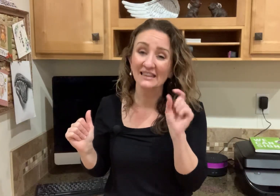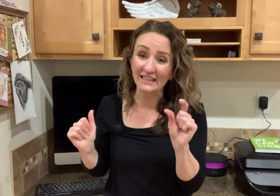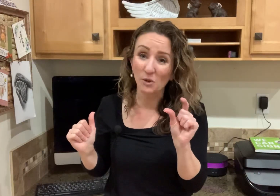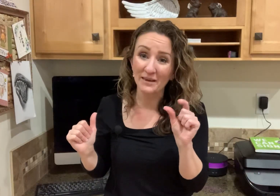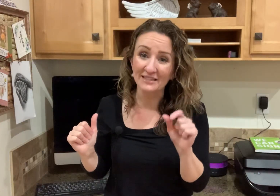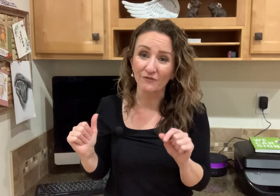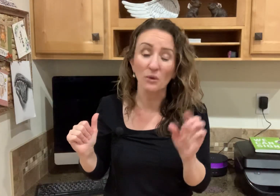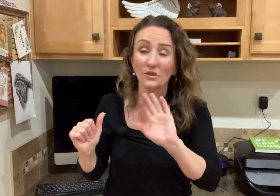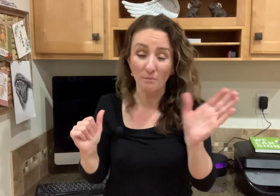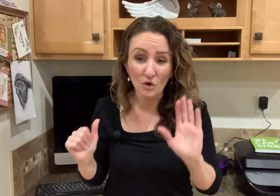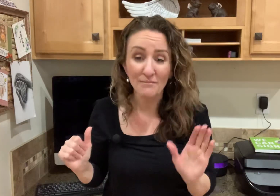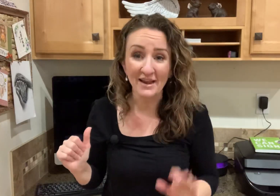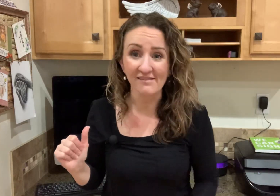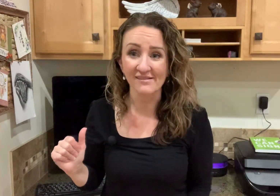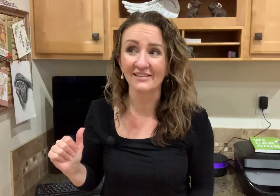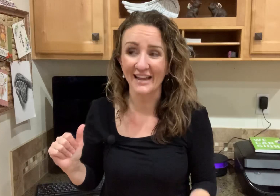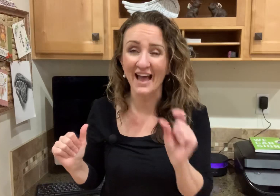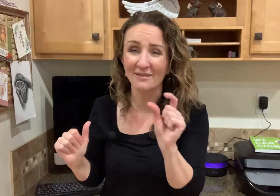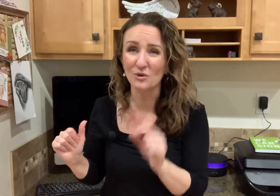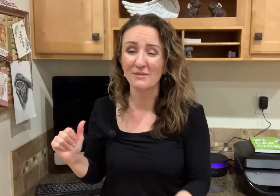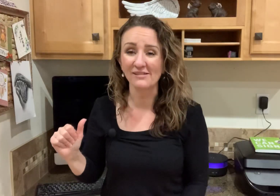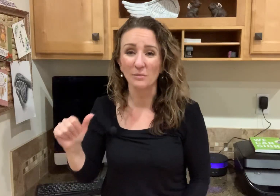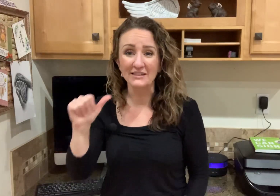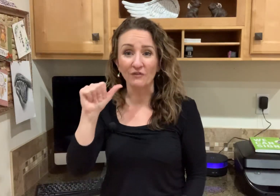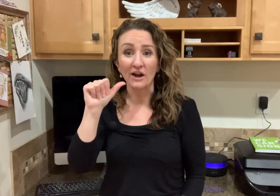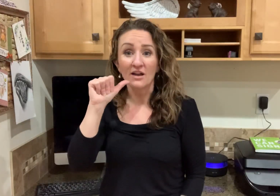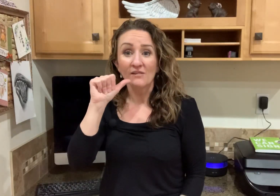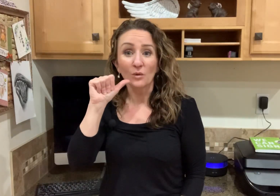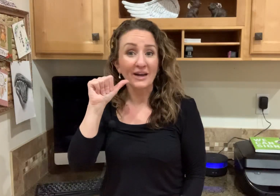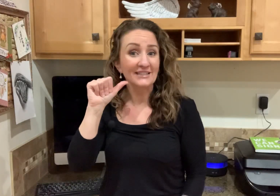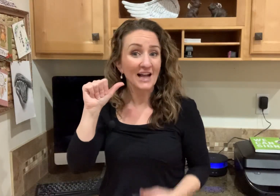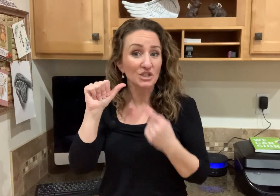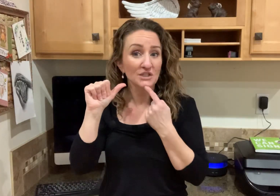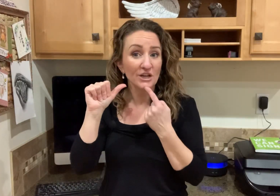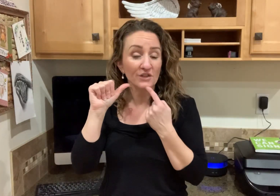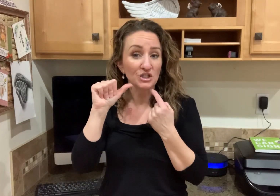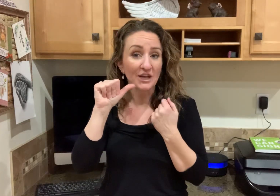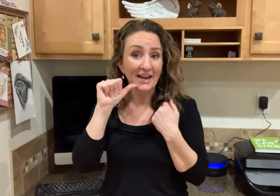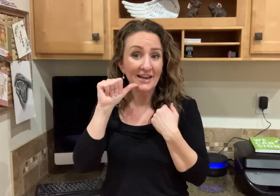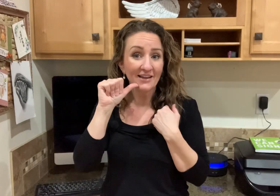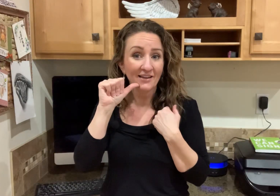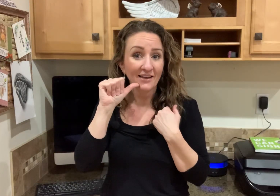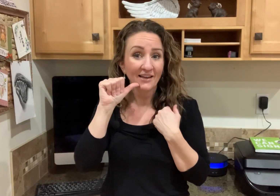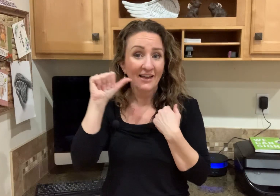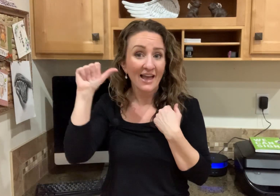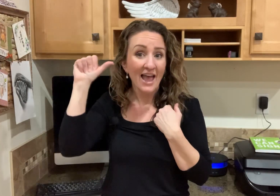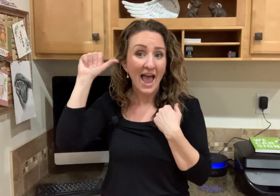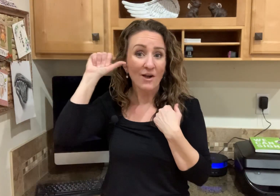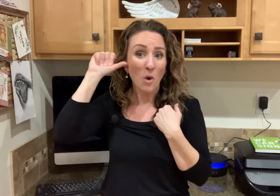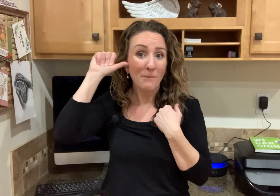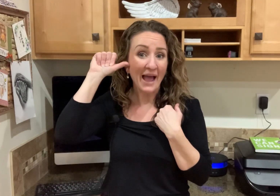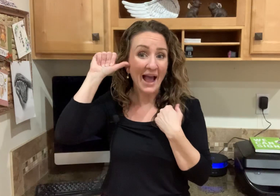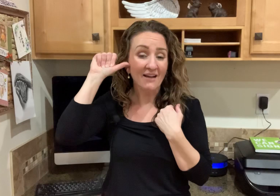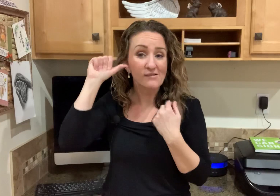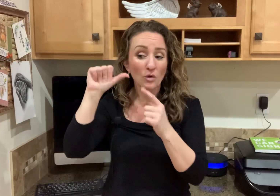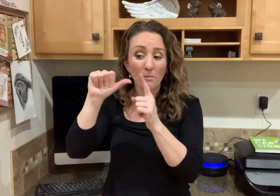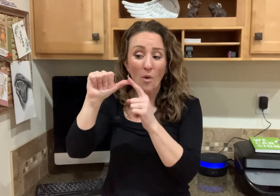little bit different. Well, the movement is a little bit different. So we're going to touch near the chin and go back. So the point